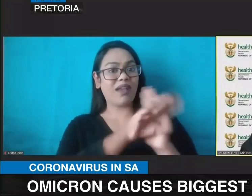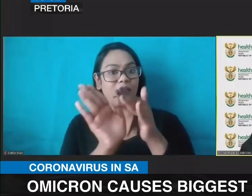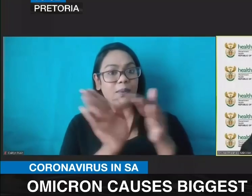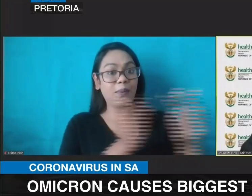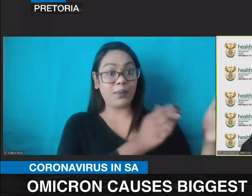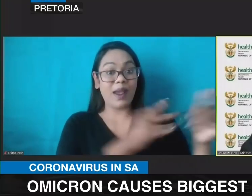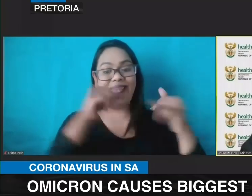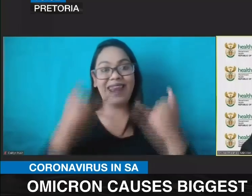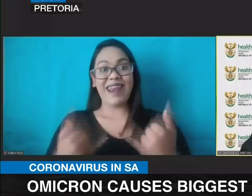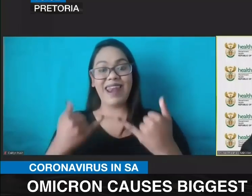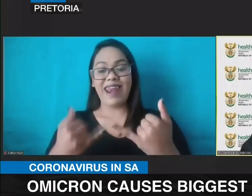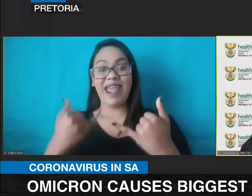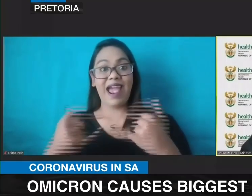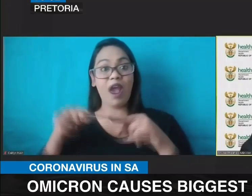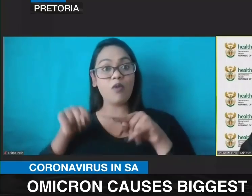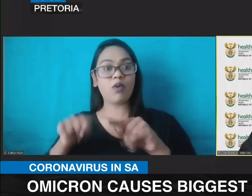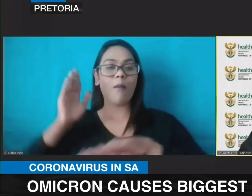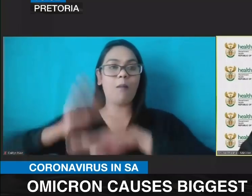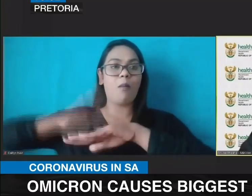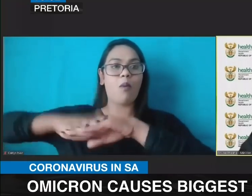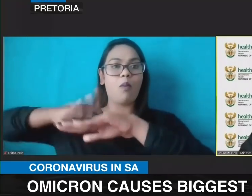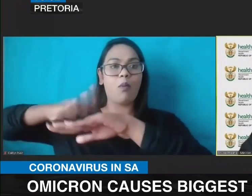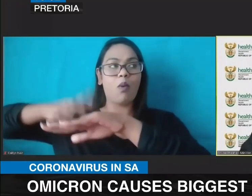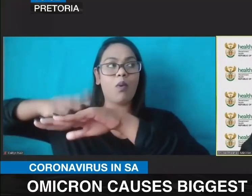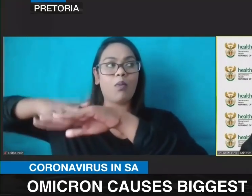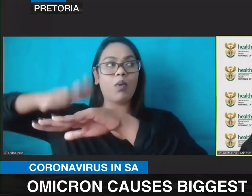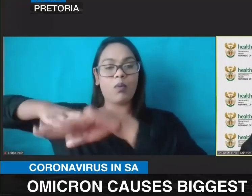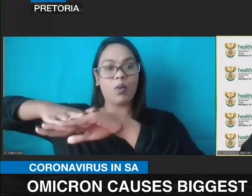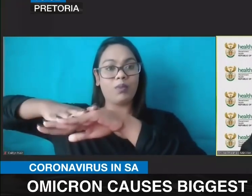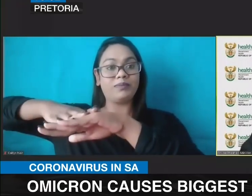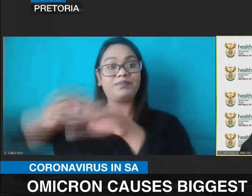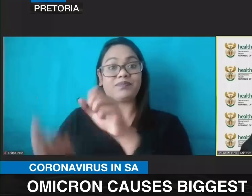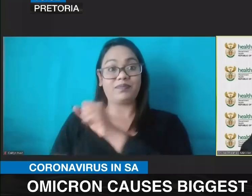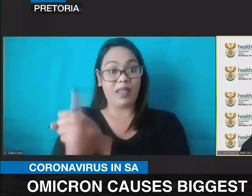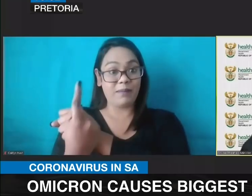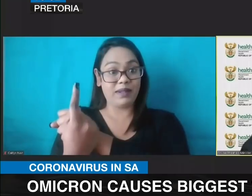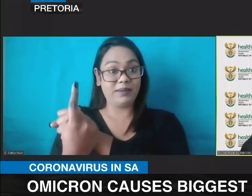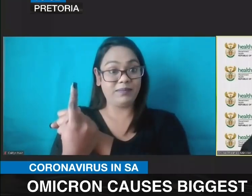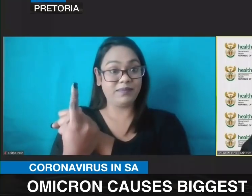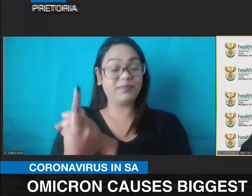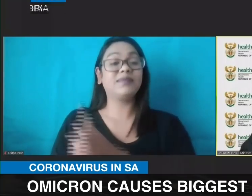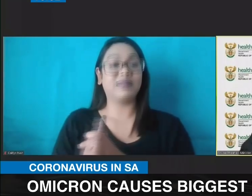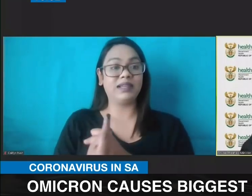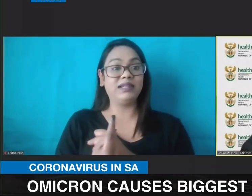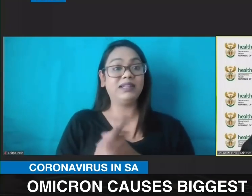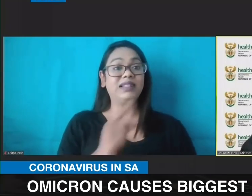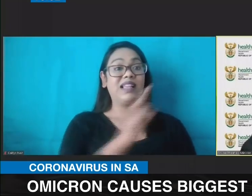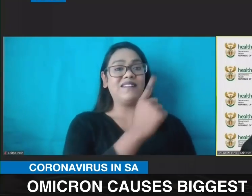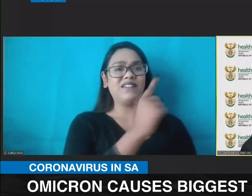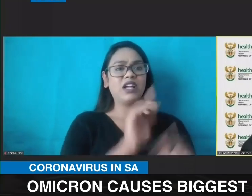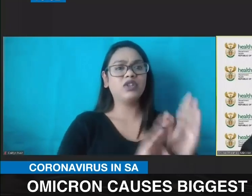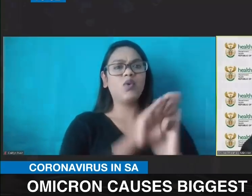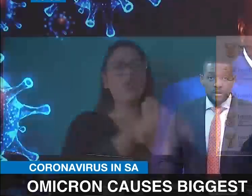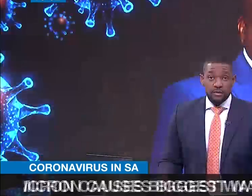per 100,000 of population, while the peak of the 3rd wave was at 33 per